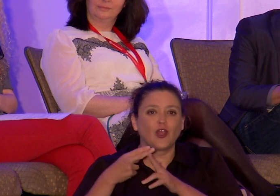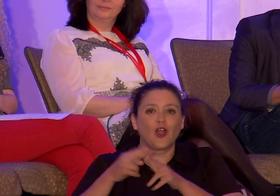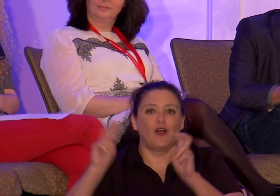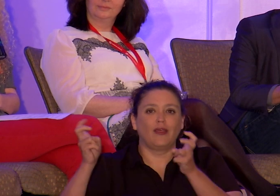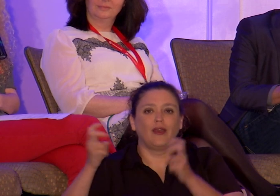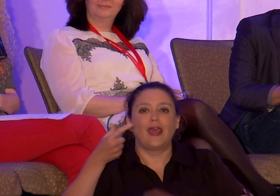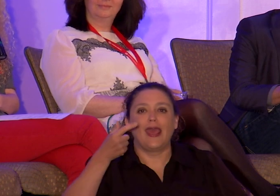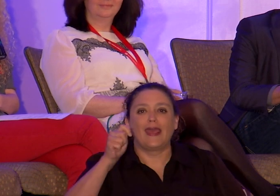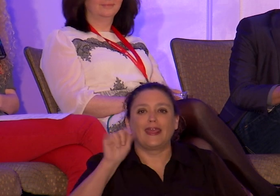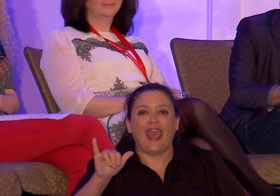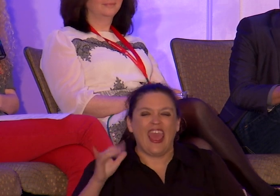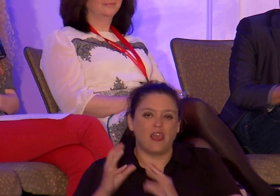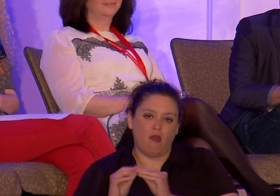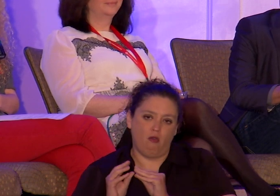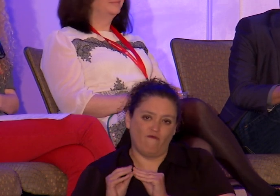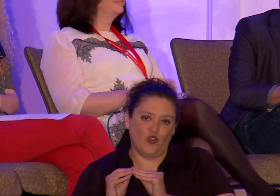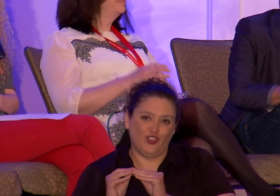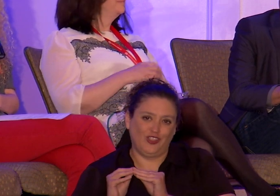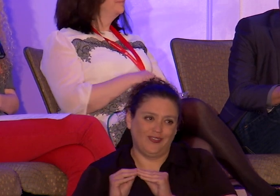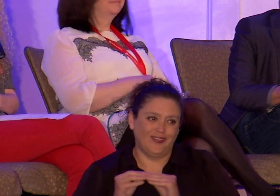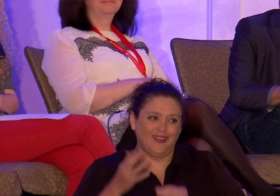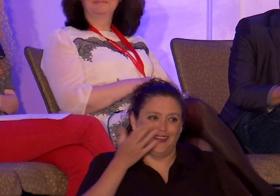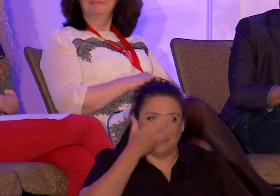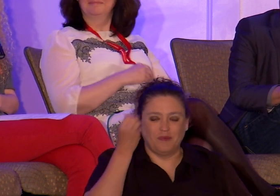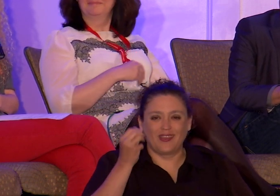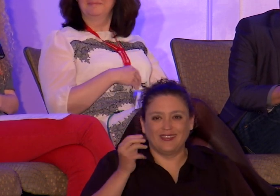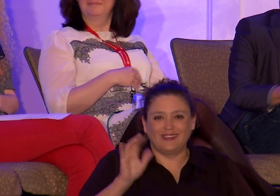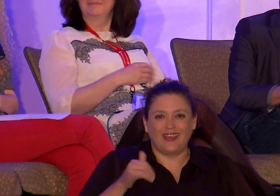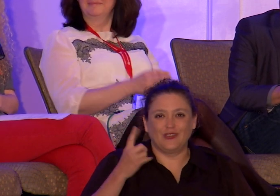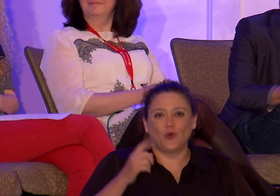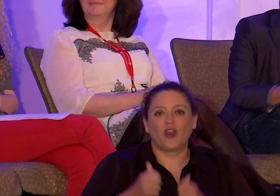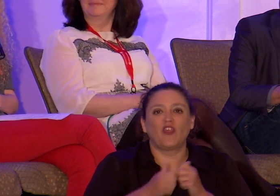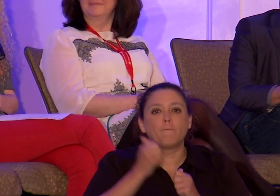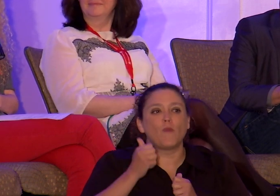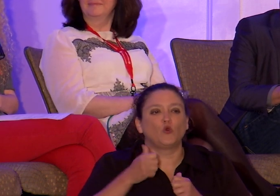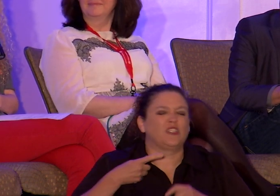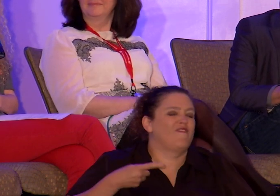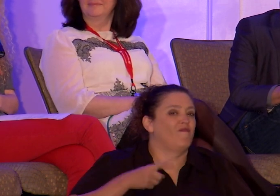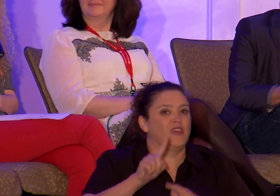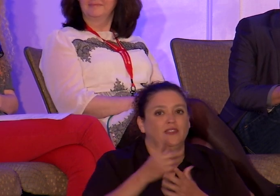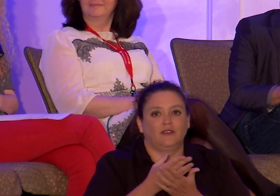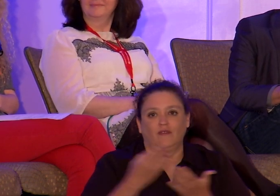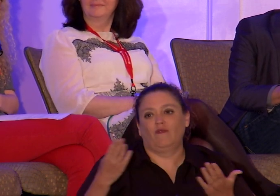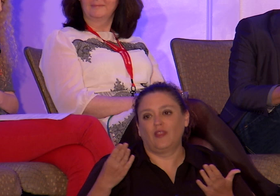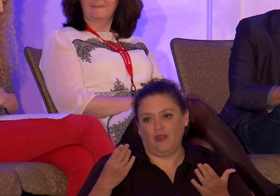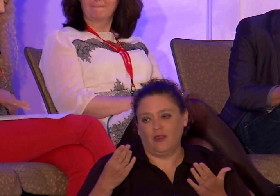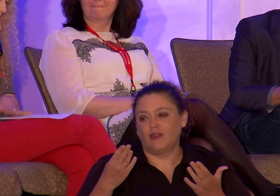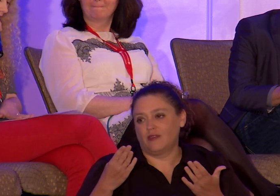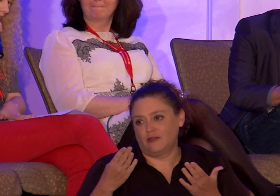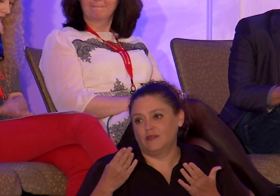conference, because that is one of the most offensive things you can call somebody.